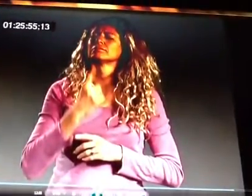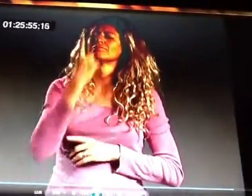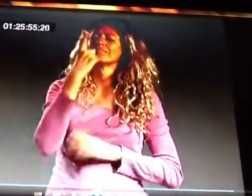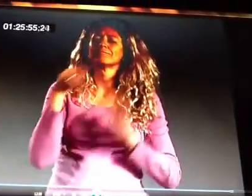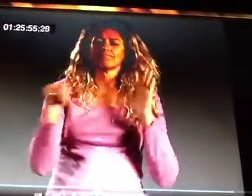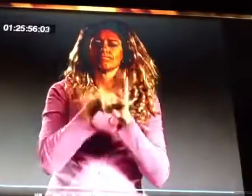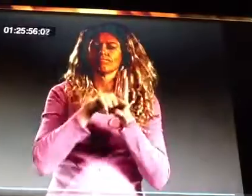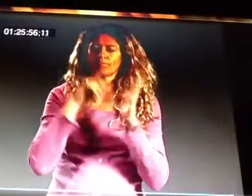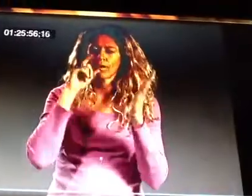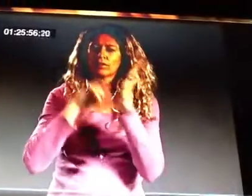that.